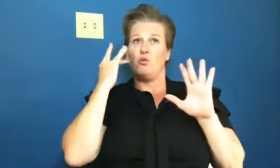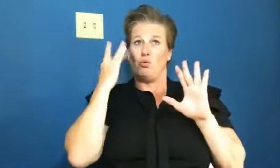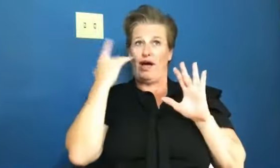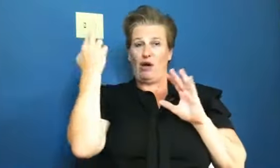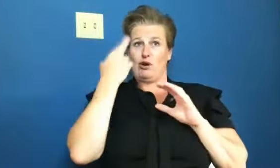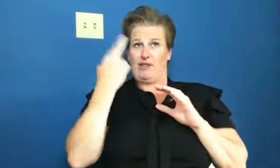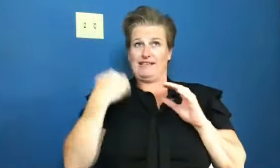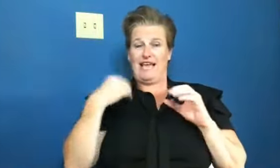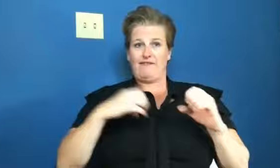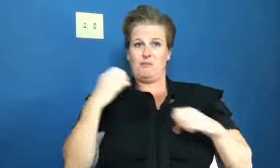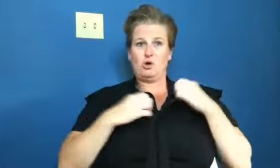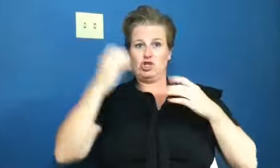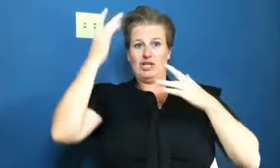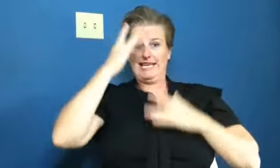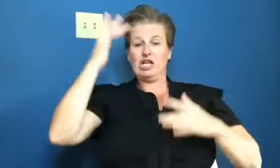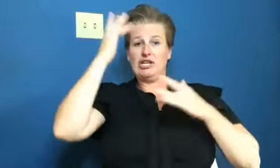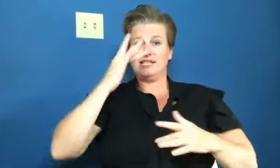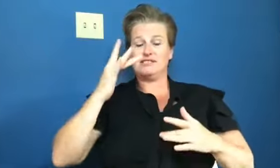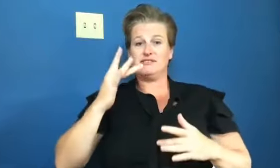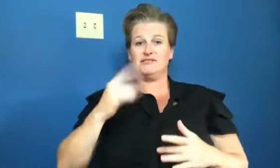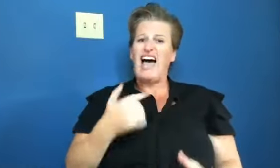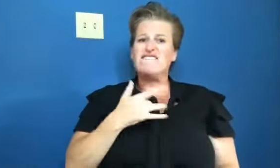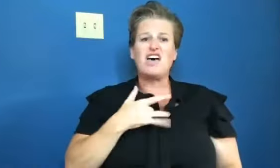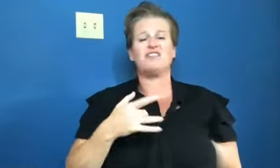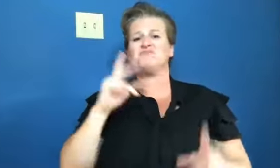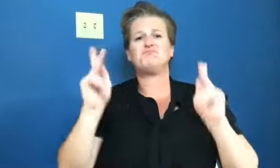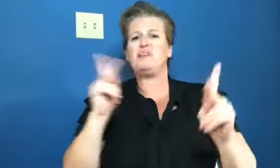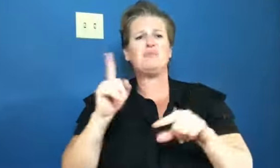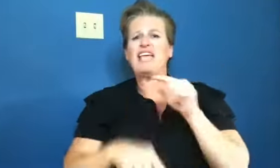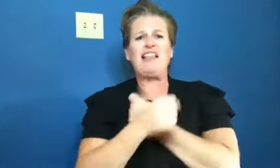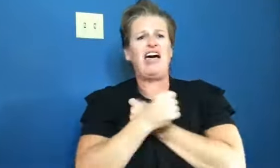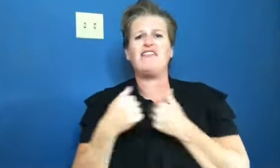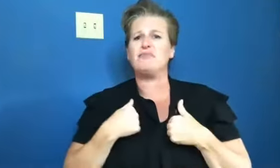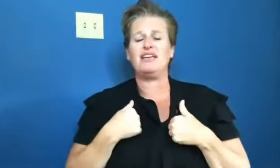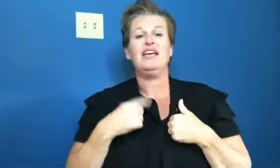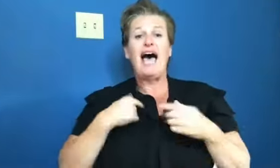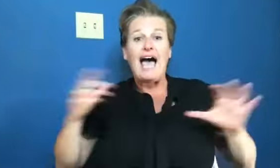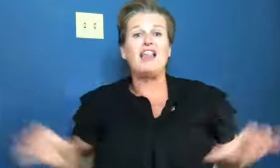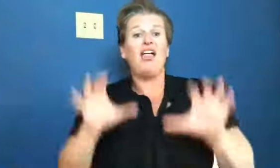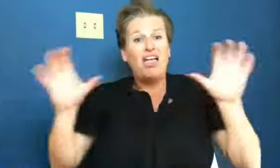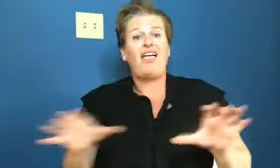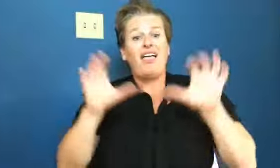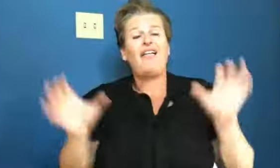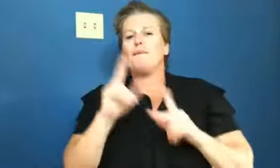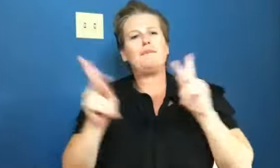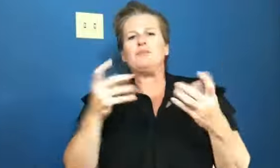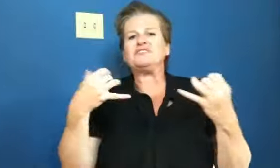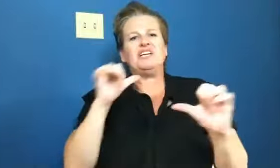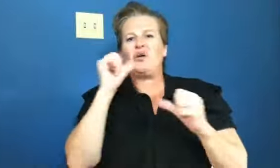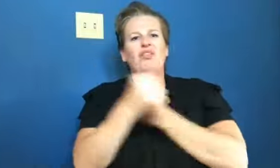fear or conviction that I'm unlovable. No matter who I am, no matter what I do, I'm not worthy of anybody's love. So I turned to destructive